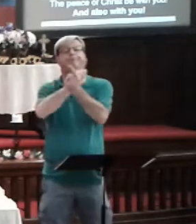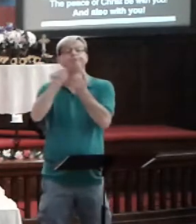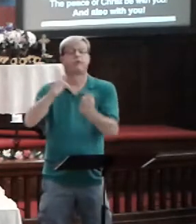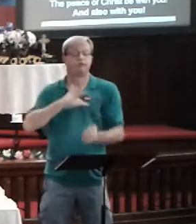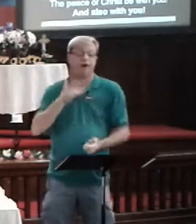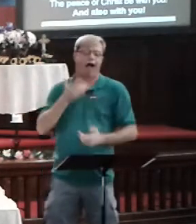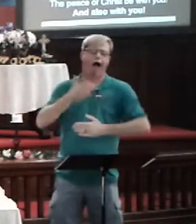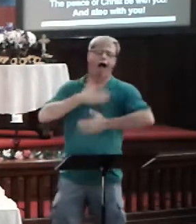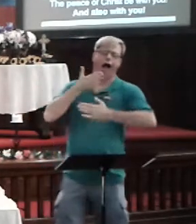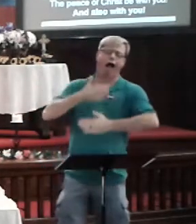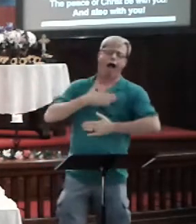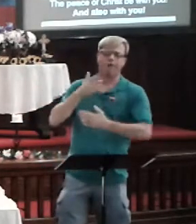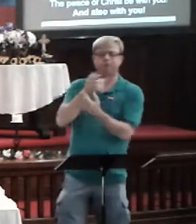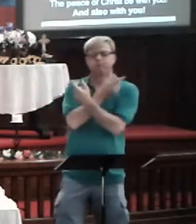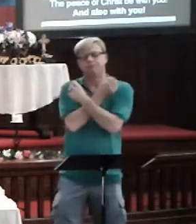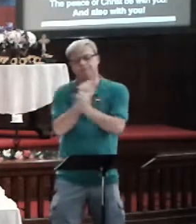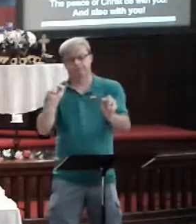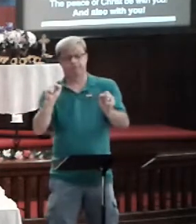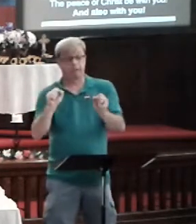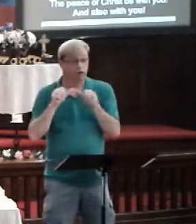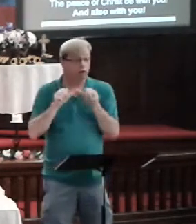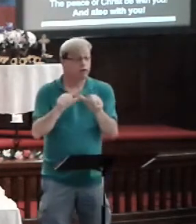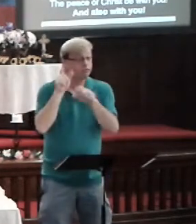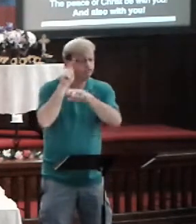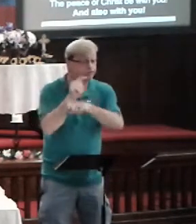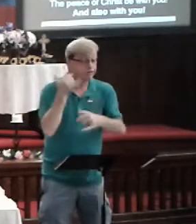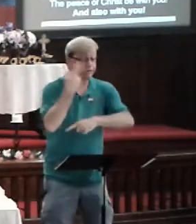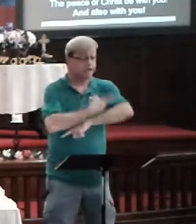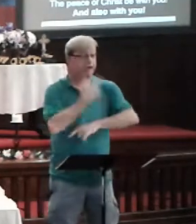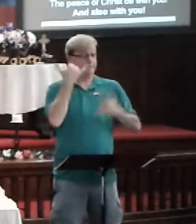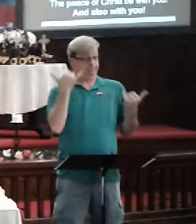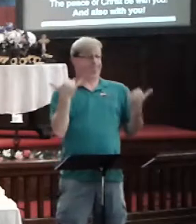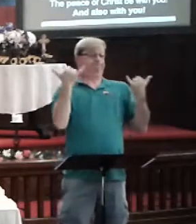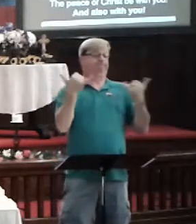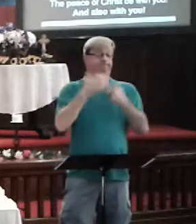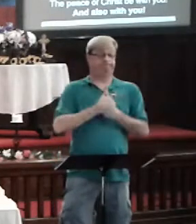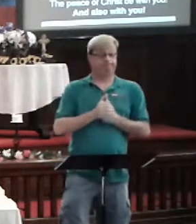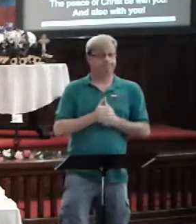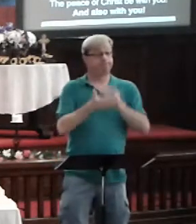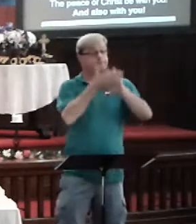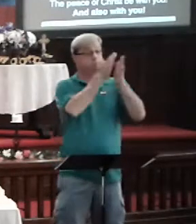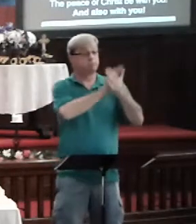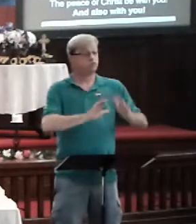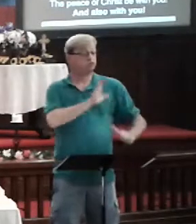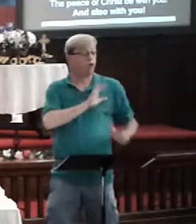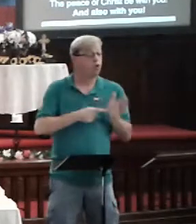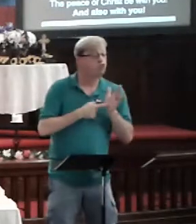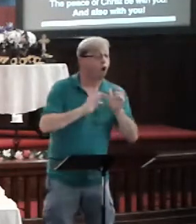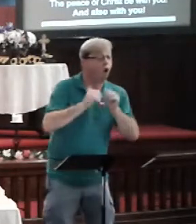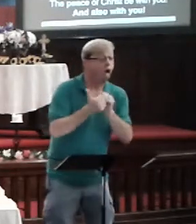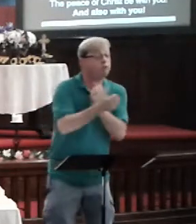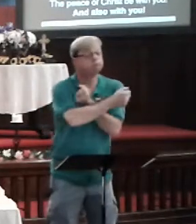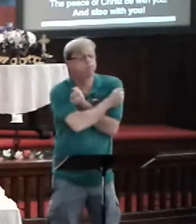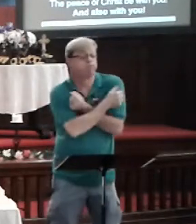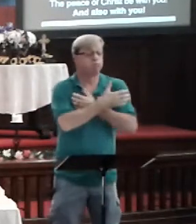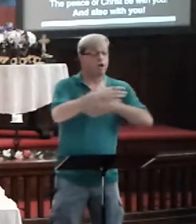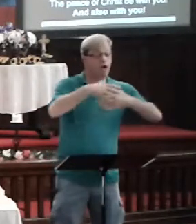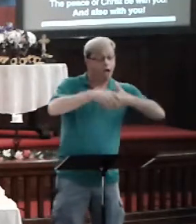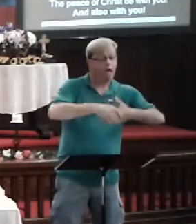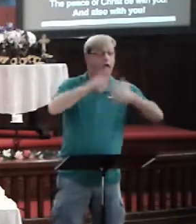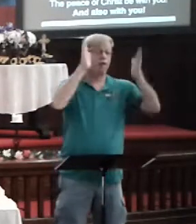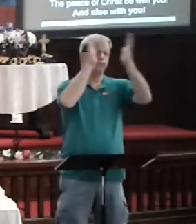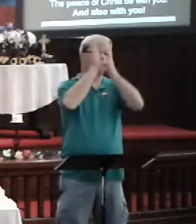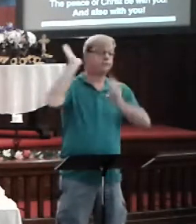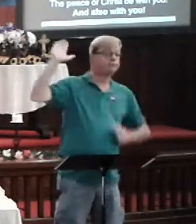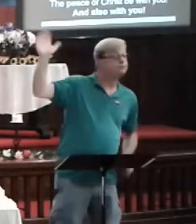a safe place. We continue that tradition this moment. The peace of Christ can come in the form of a hug, a handshake, a